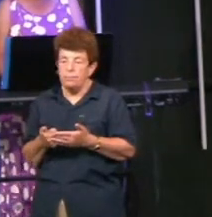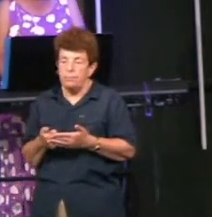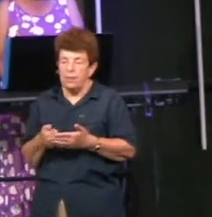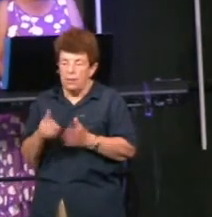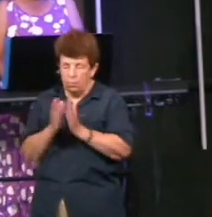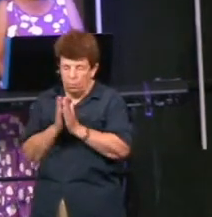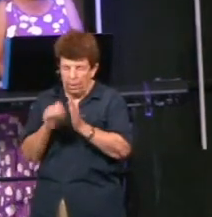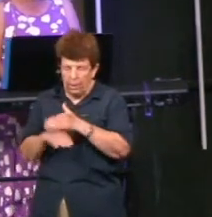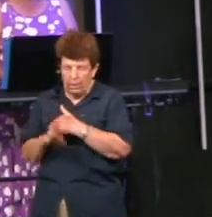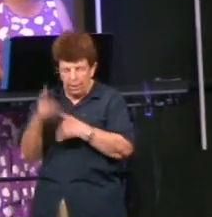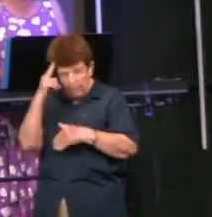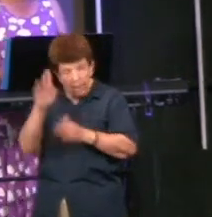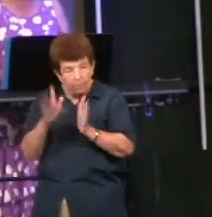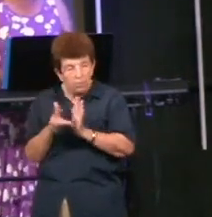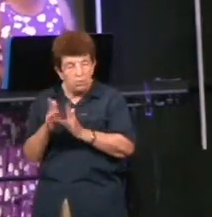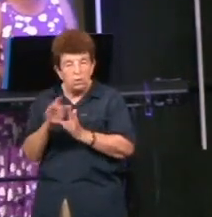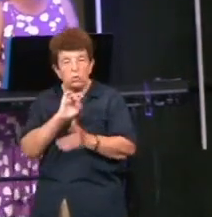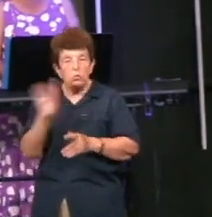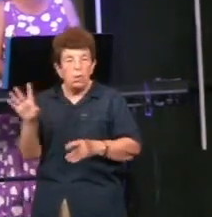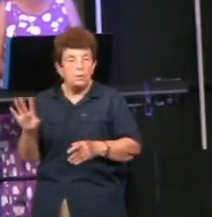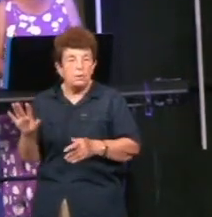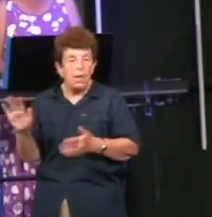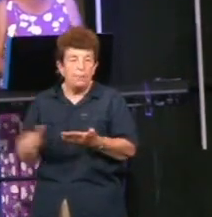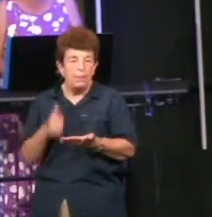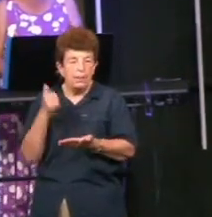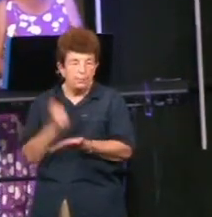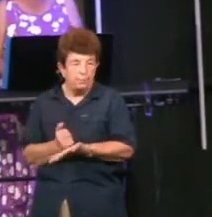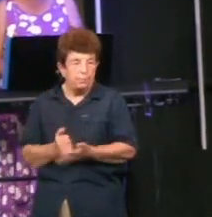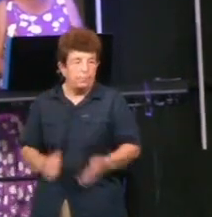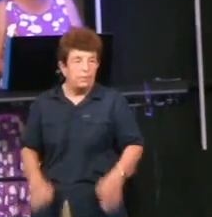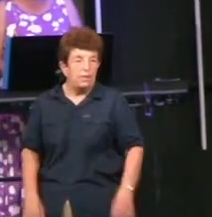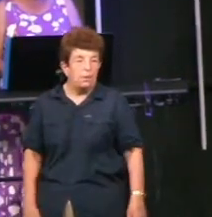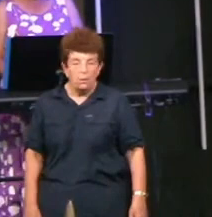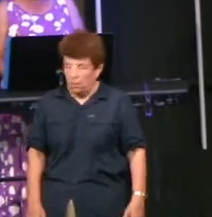We pray these things in the name of Jesus Christ. Amen.